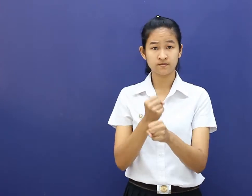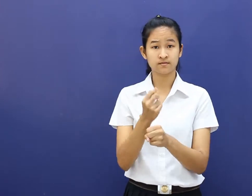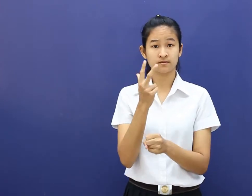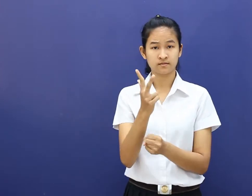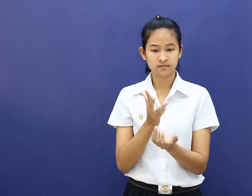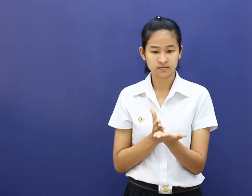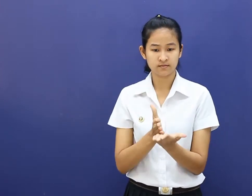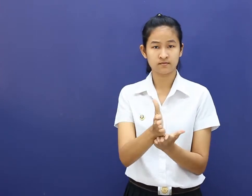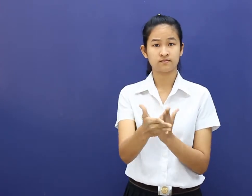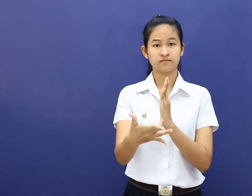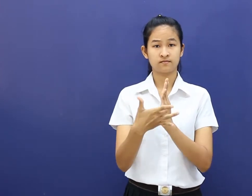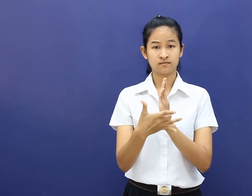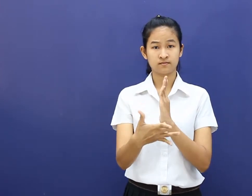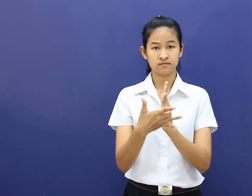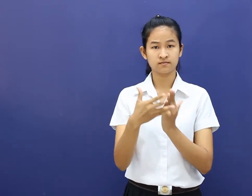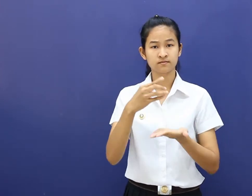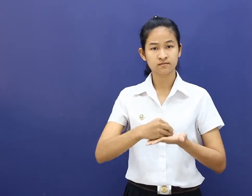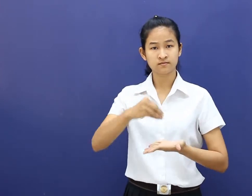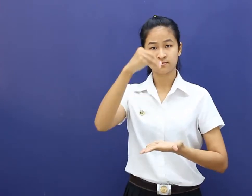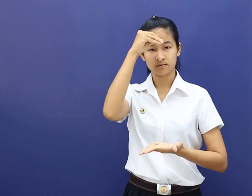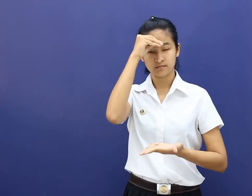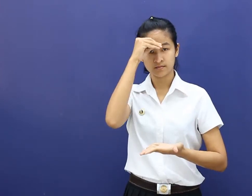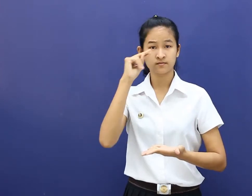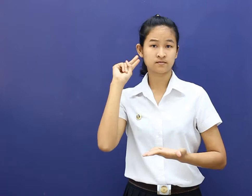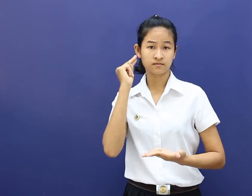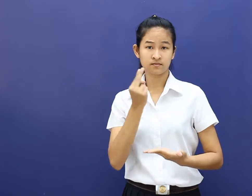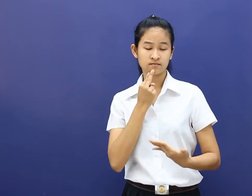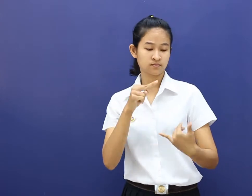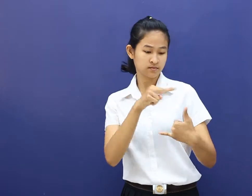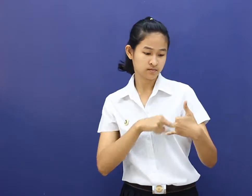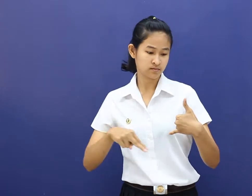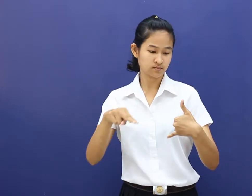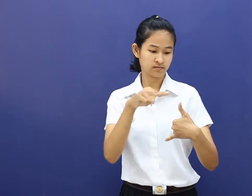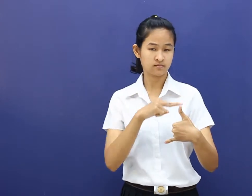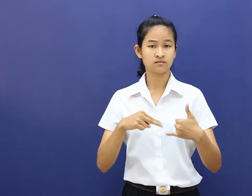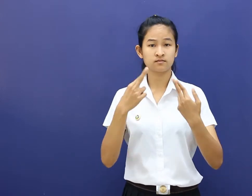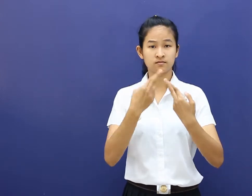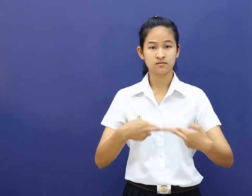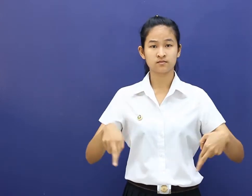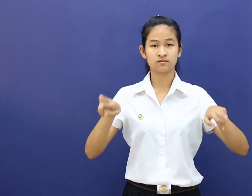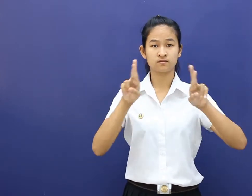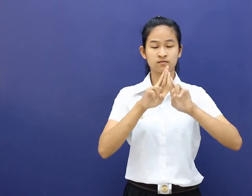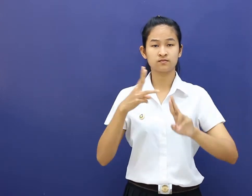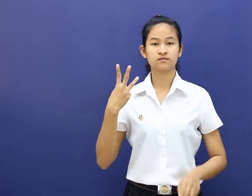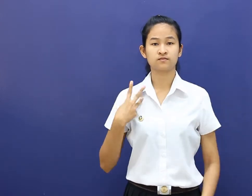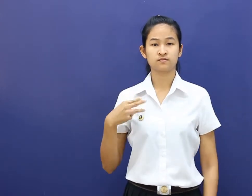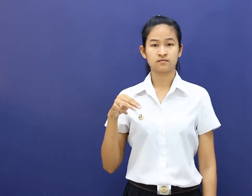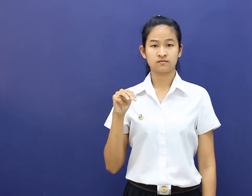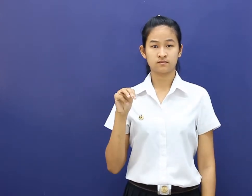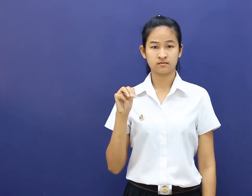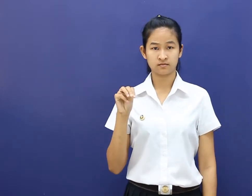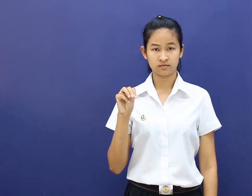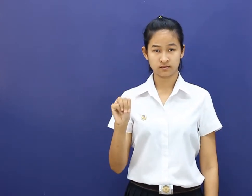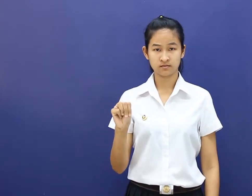Sunisa Suwarnasukh. My friends and I, we are the third-year students in depth